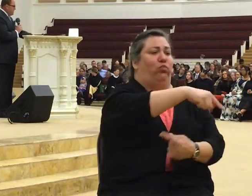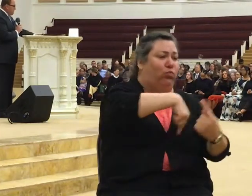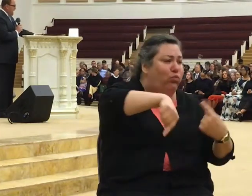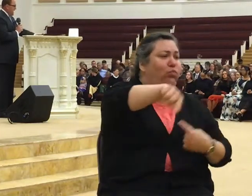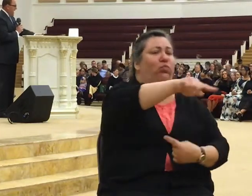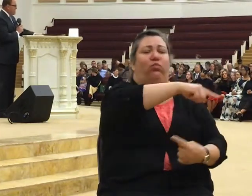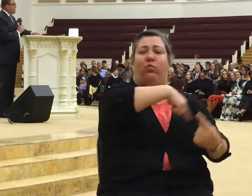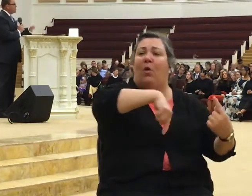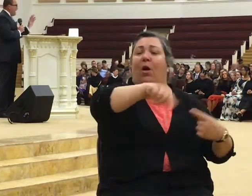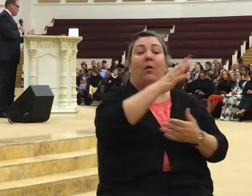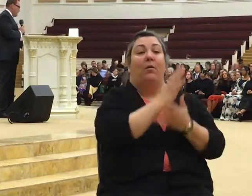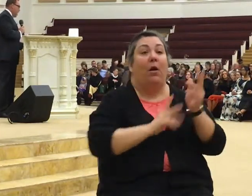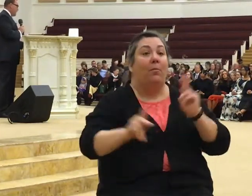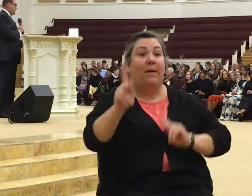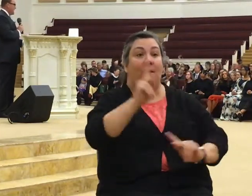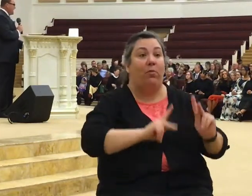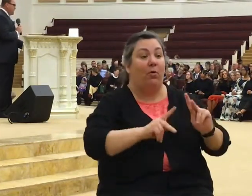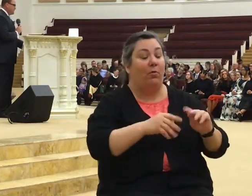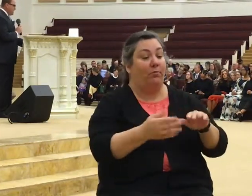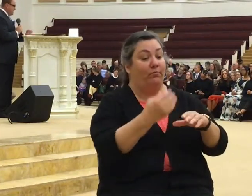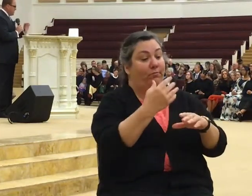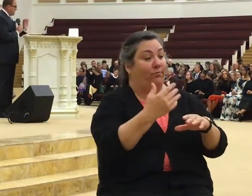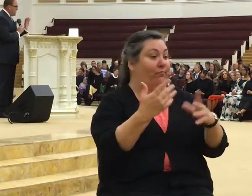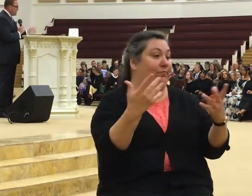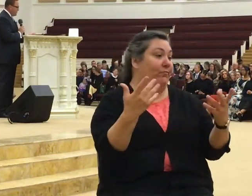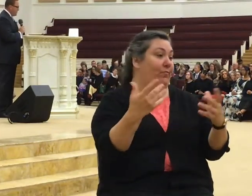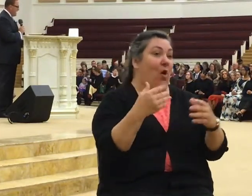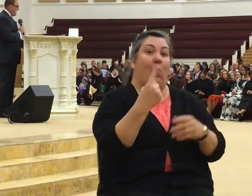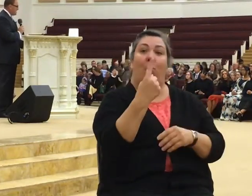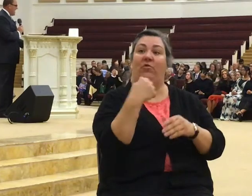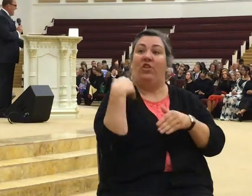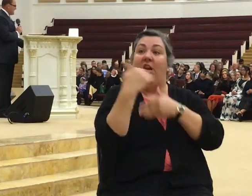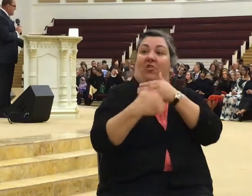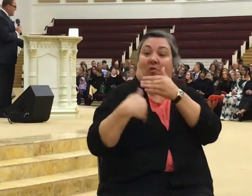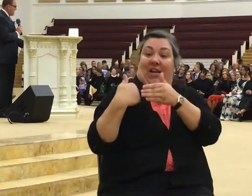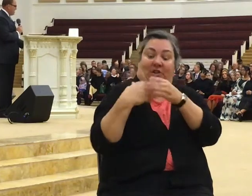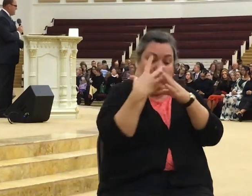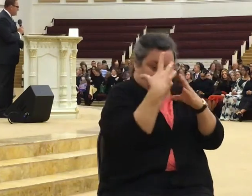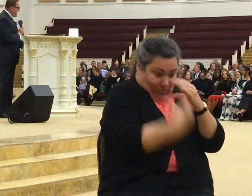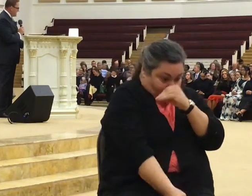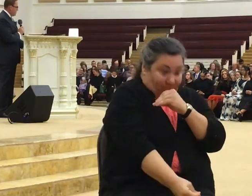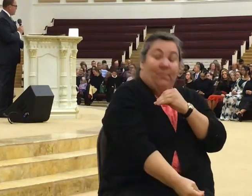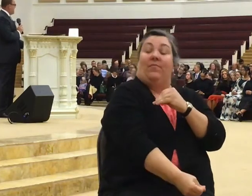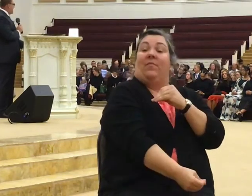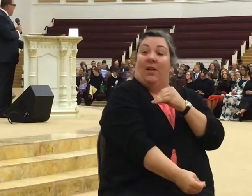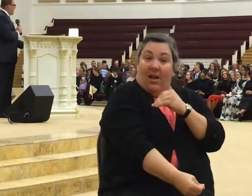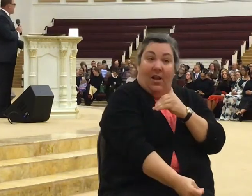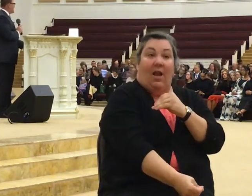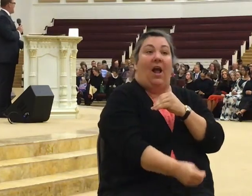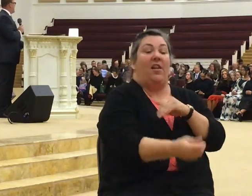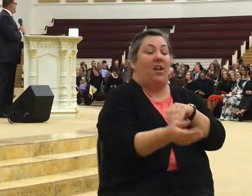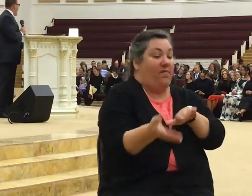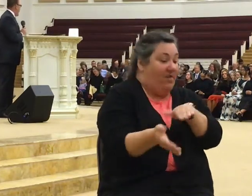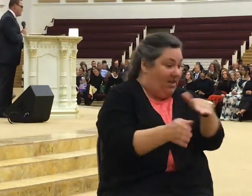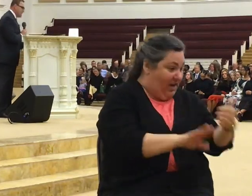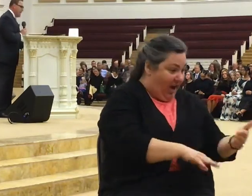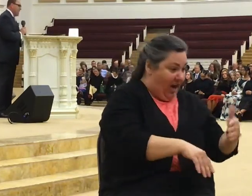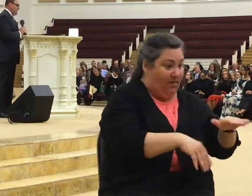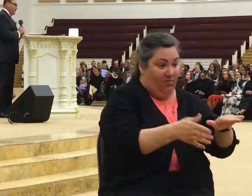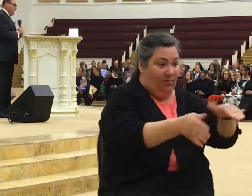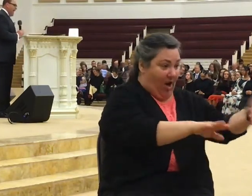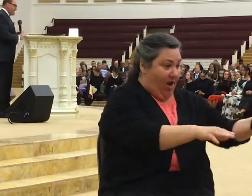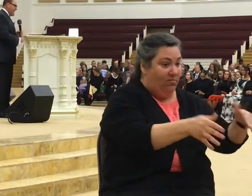some people that have dropped off, and there's been a generation that has littered the desert with their carcass that has died,